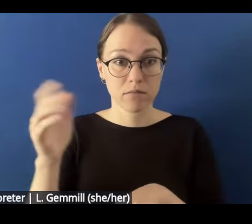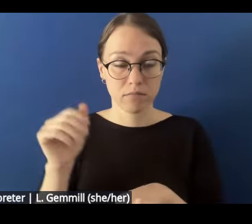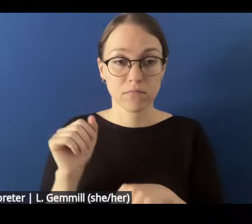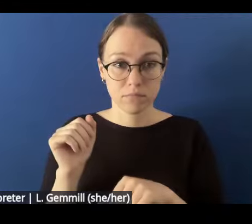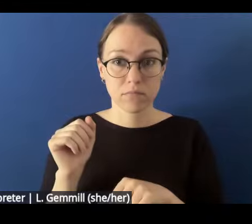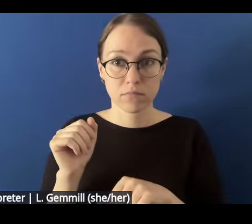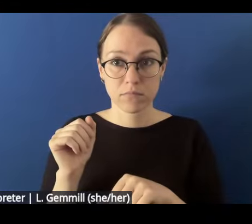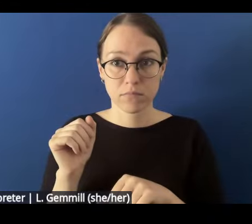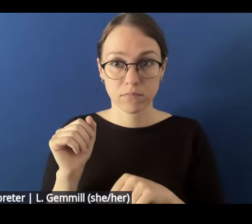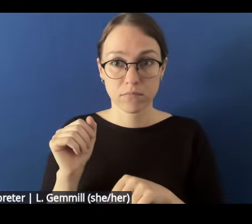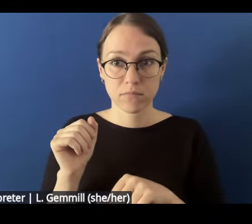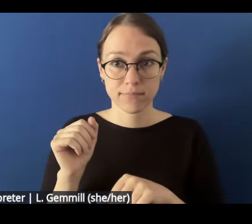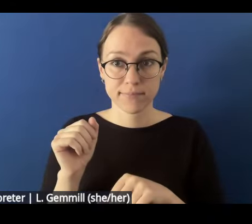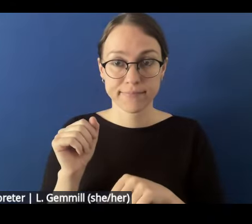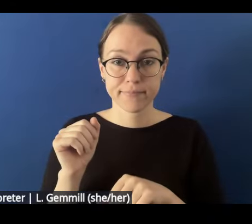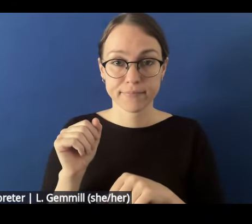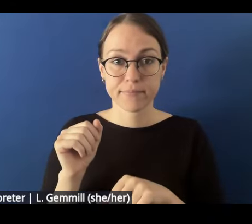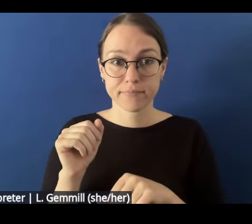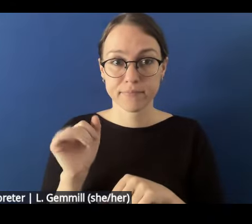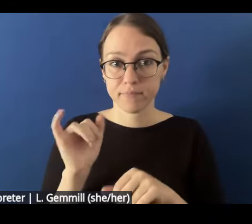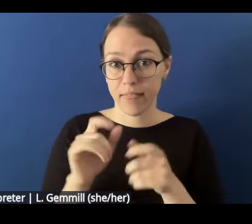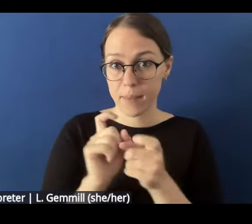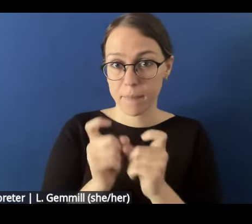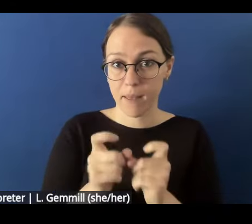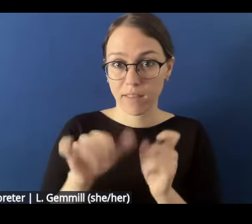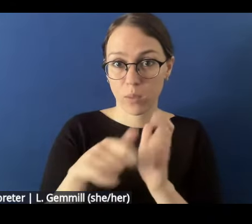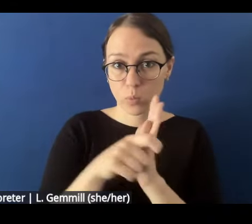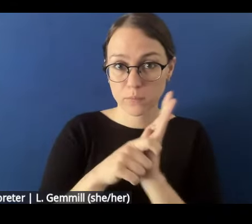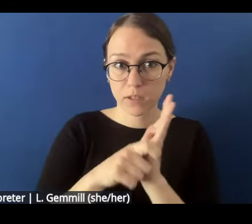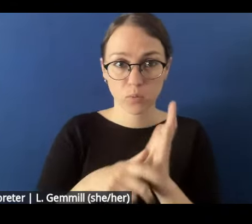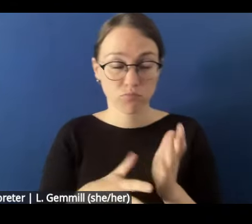manuals? That's completely fine with me.